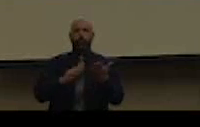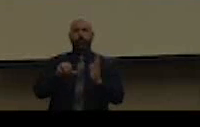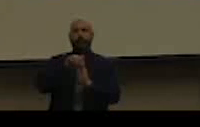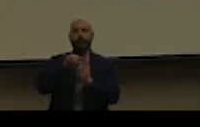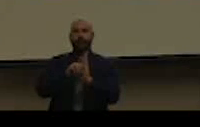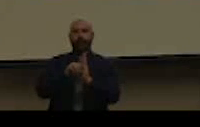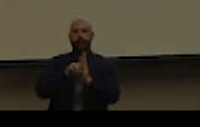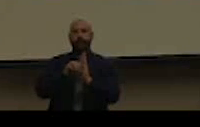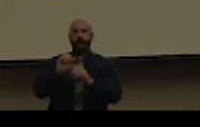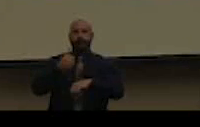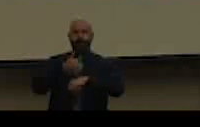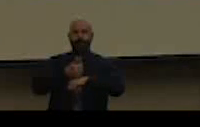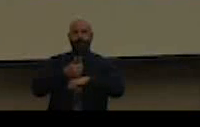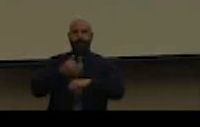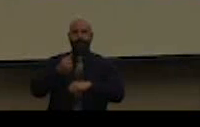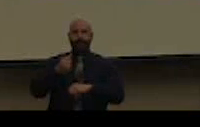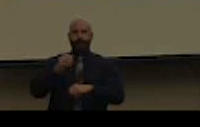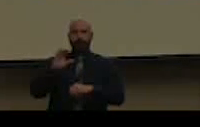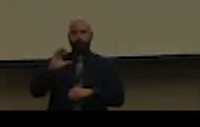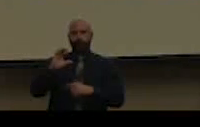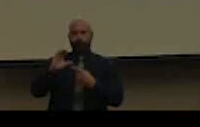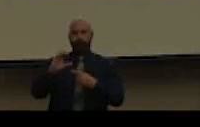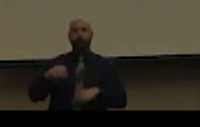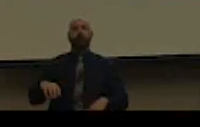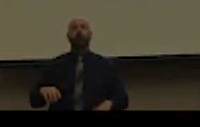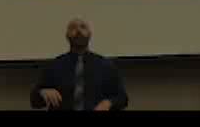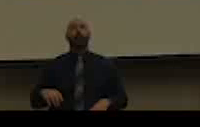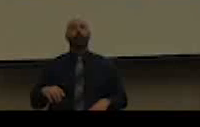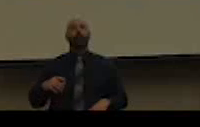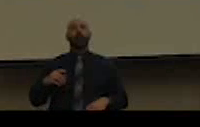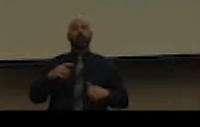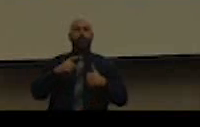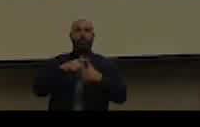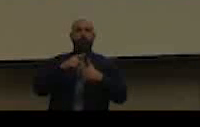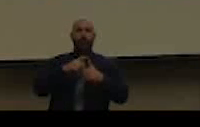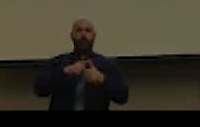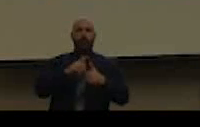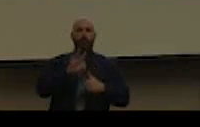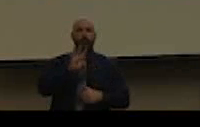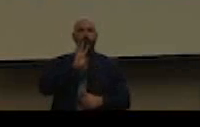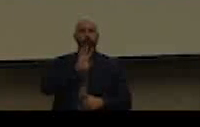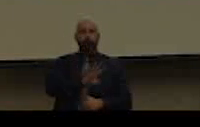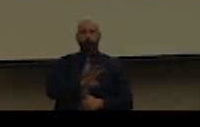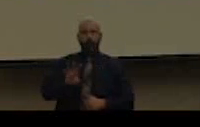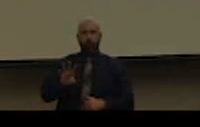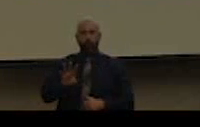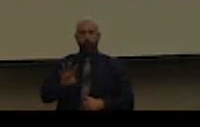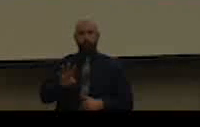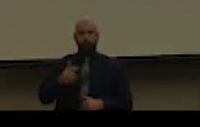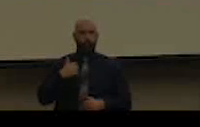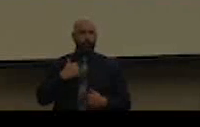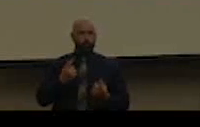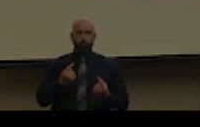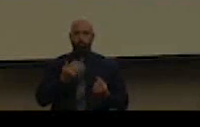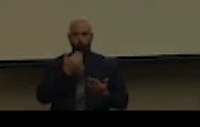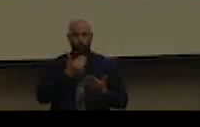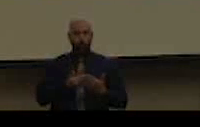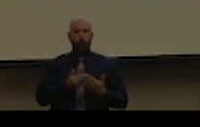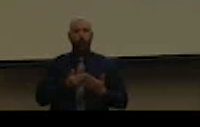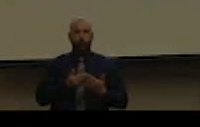was for four-year-olds, where, as you'll remember, we do very well serving kids. We're at 95% of four-year-olds in need